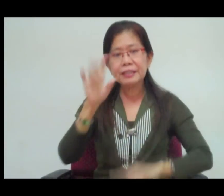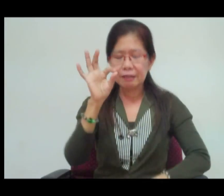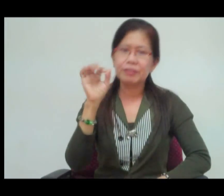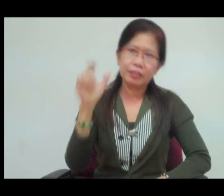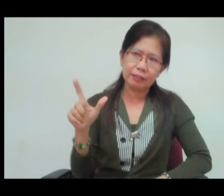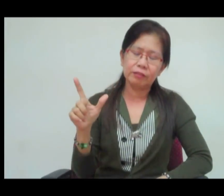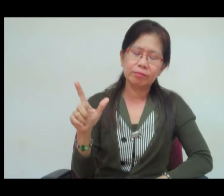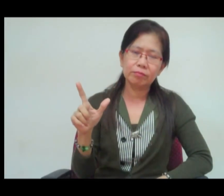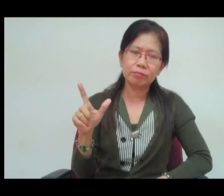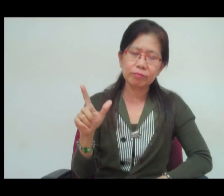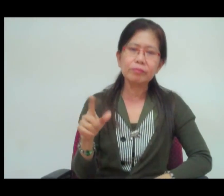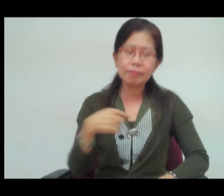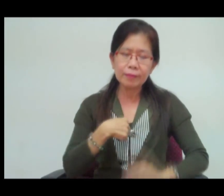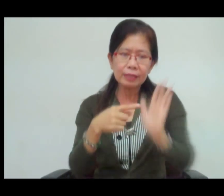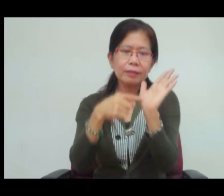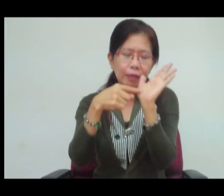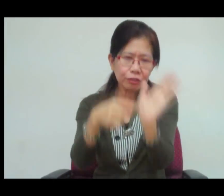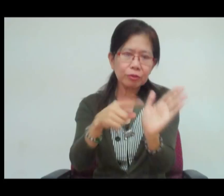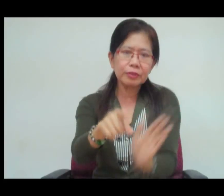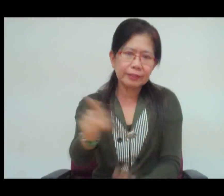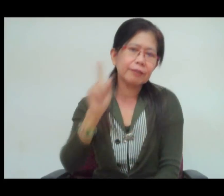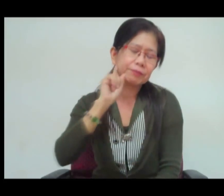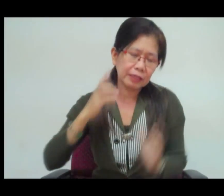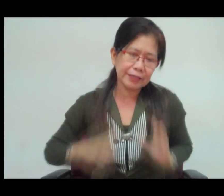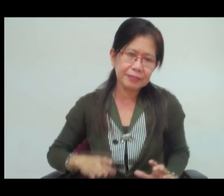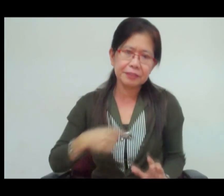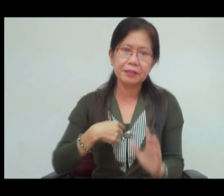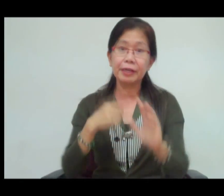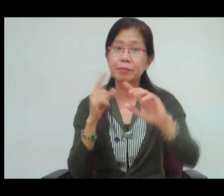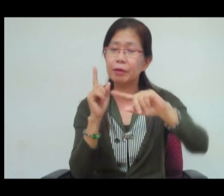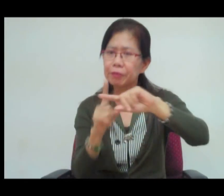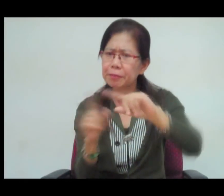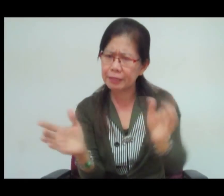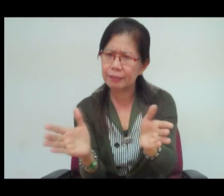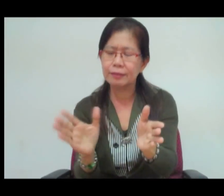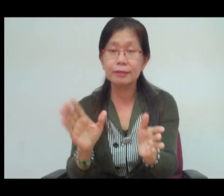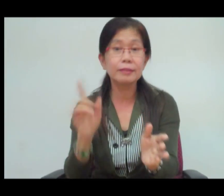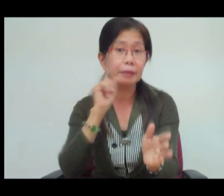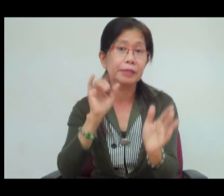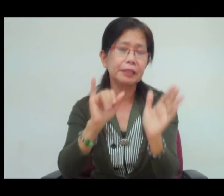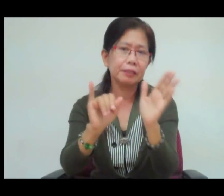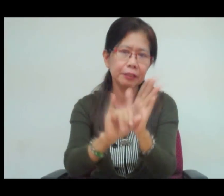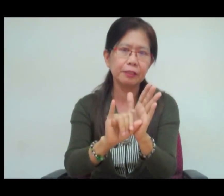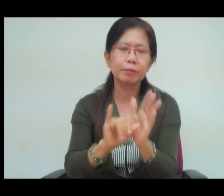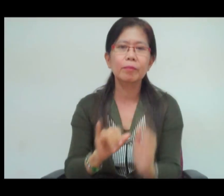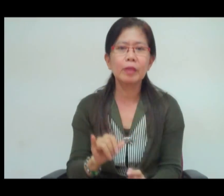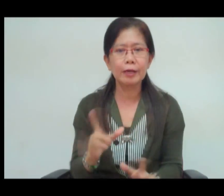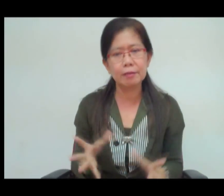FSL, I show the deaf client that I am affirming his deaf identity and